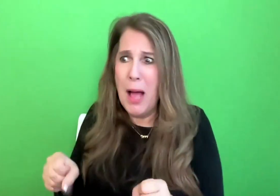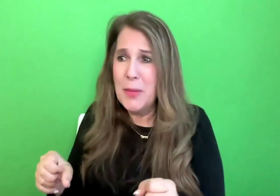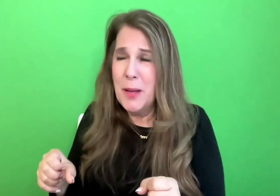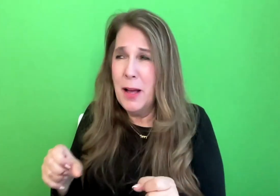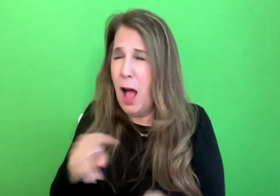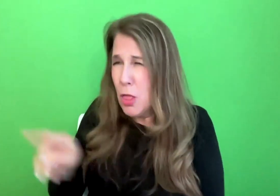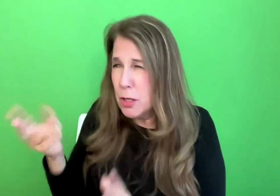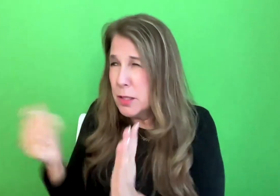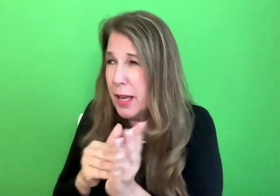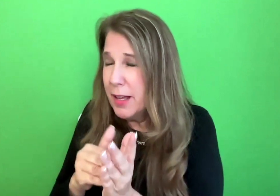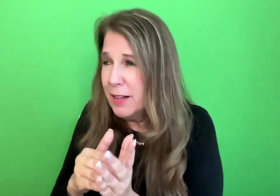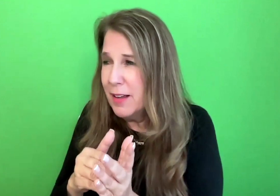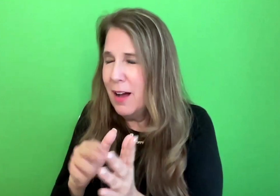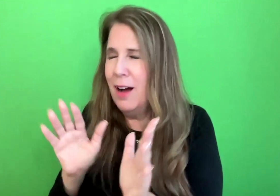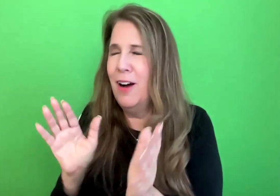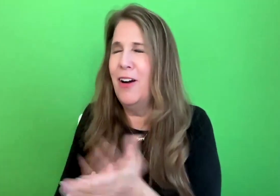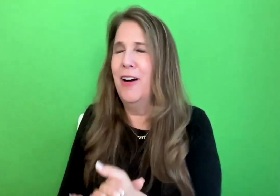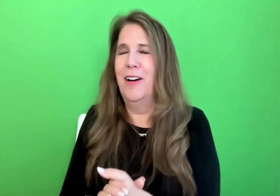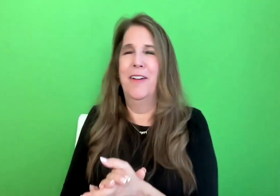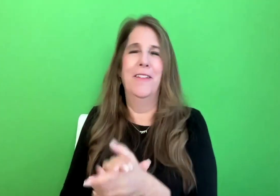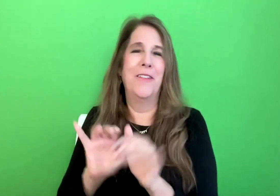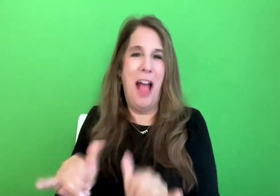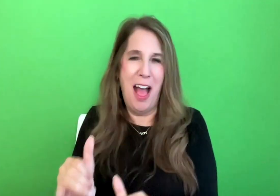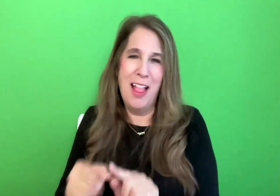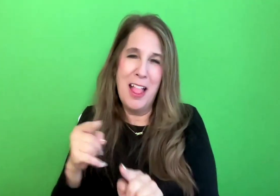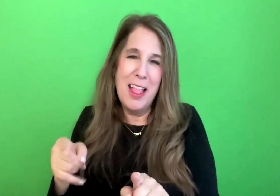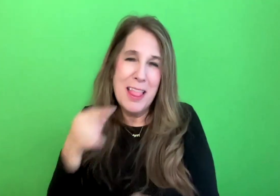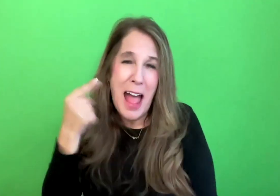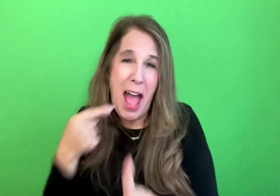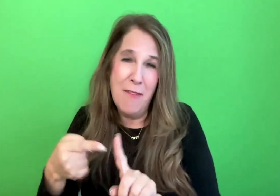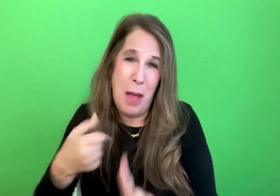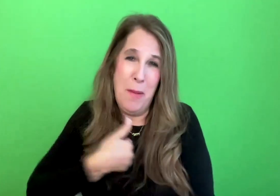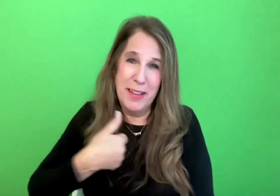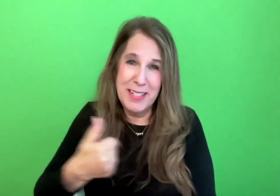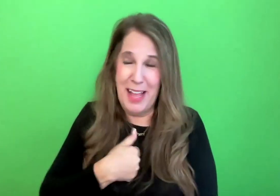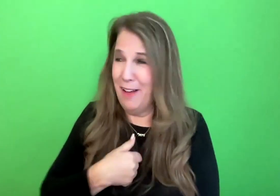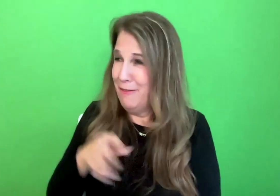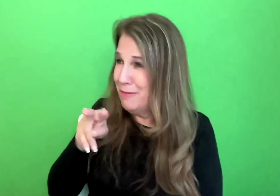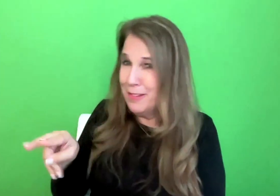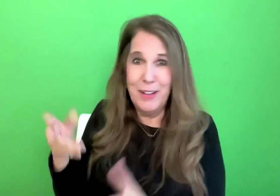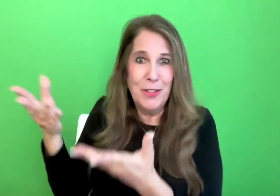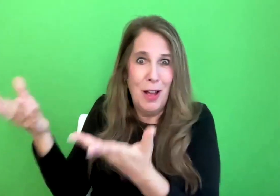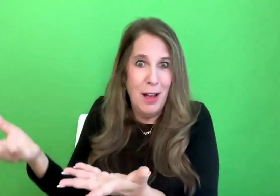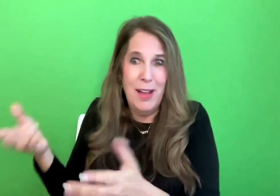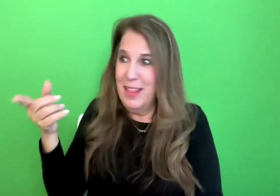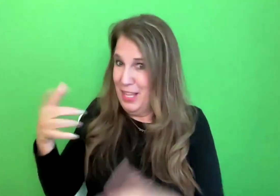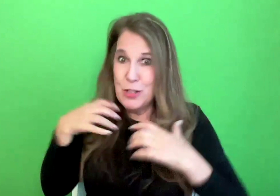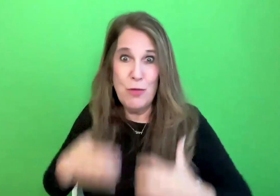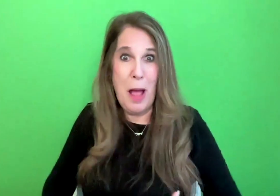be? The rabbi had on a long black coat, a big black hat, and a long beard. No curly sideburns, but